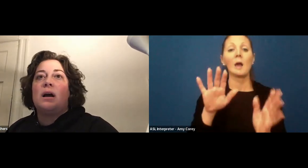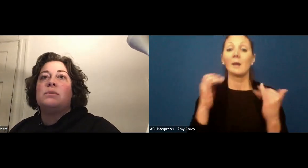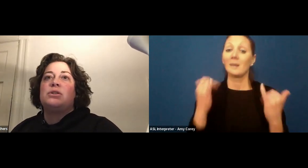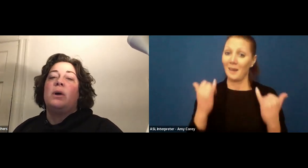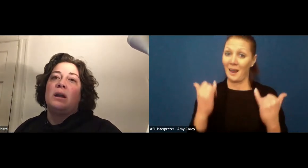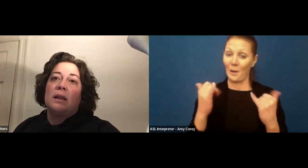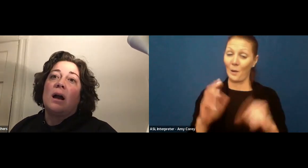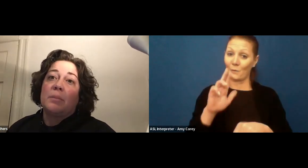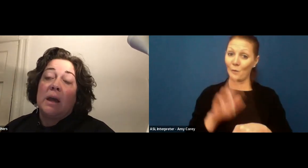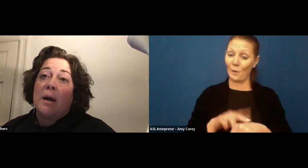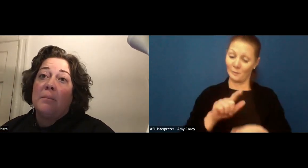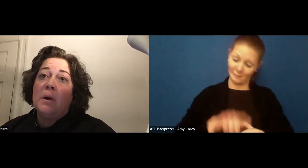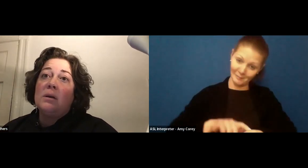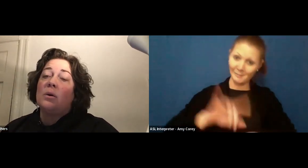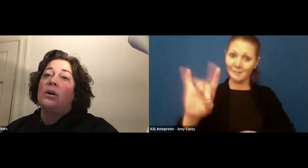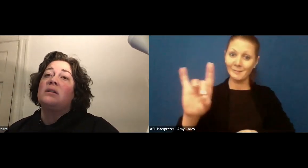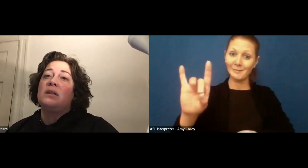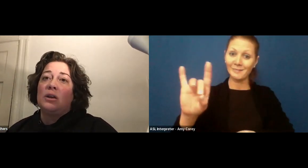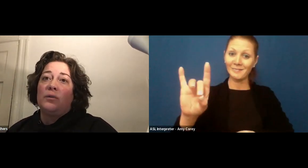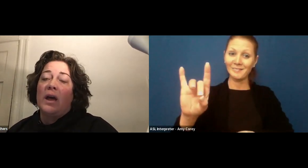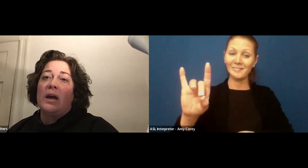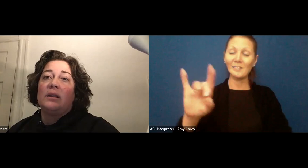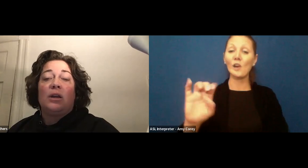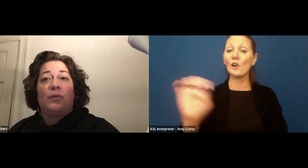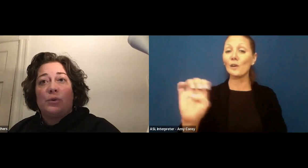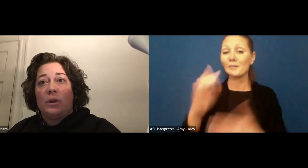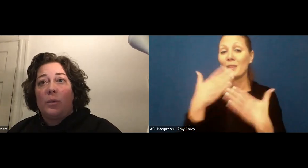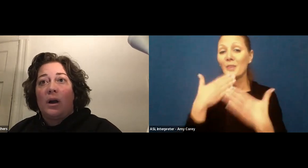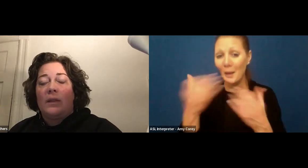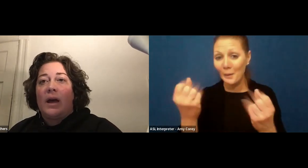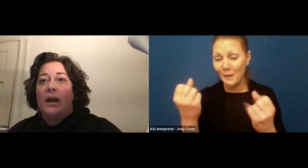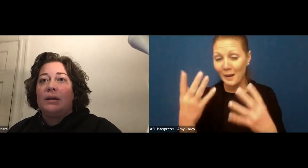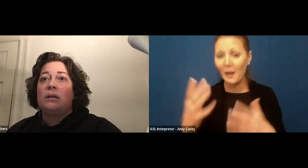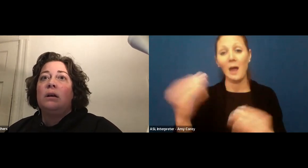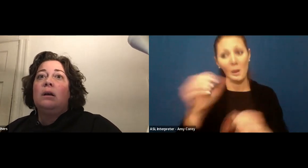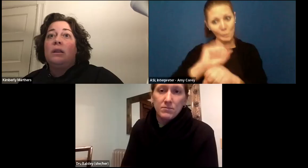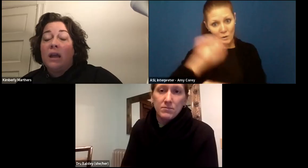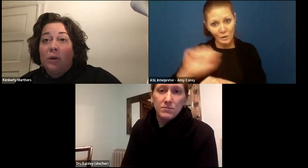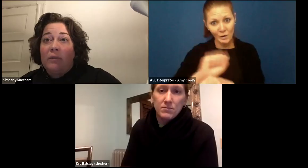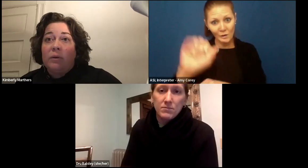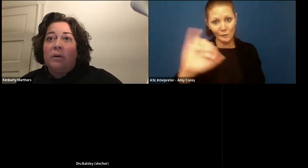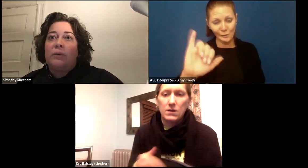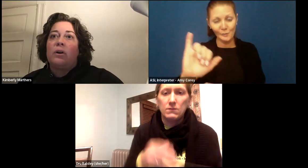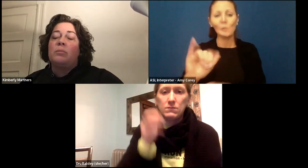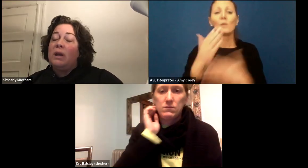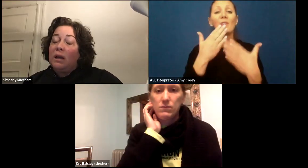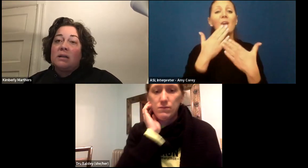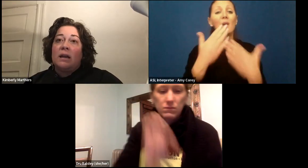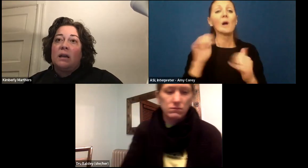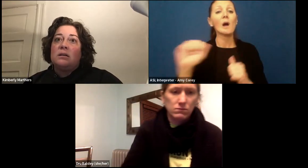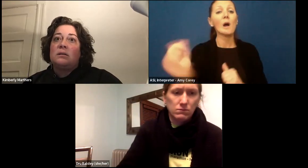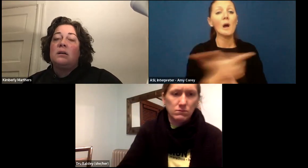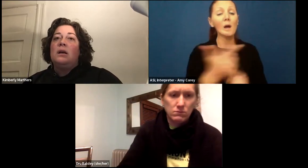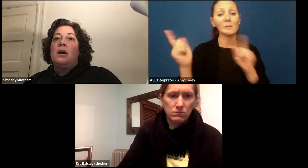course, it comes to 8:00 PM. So Ernest, thank you for that. And thank you for doing the work on that end. Thank you, everyone, for being